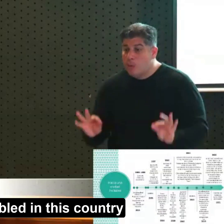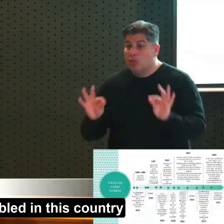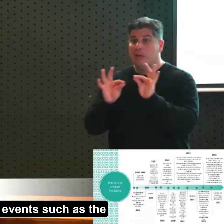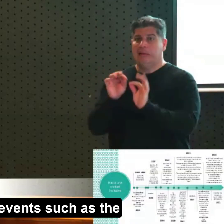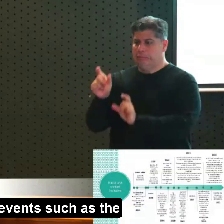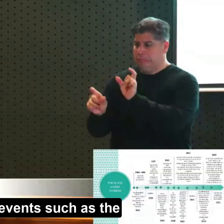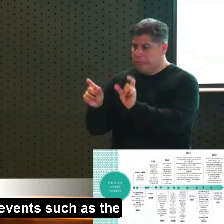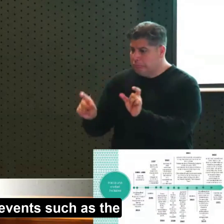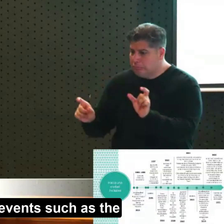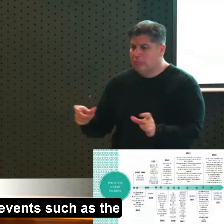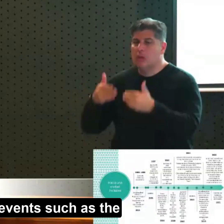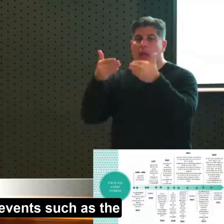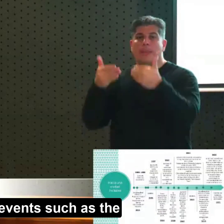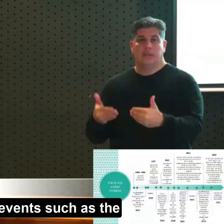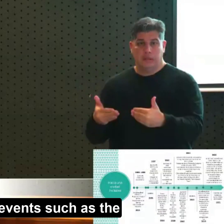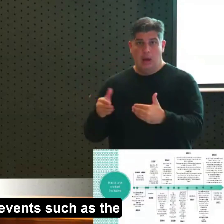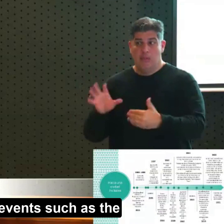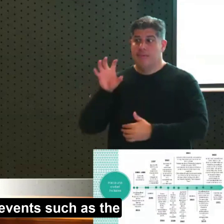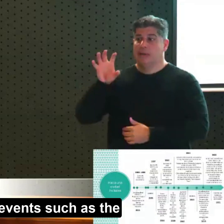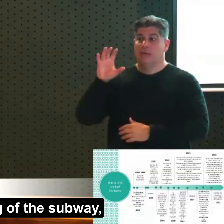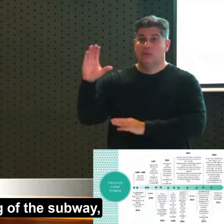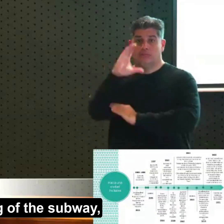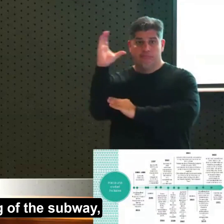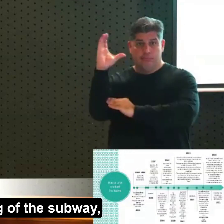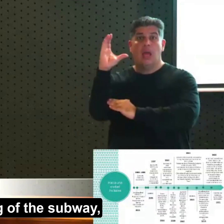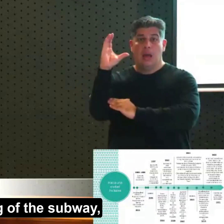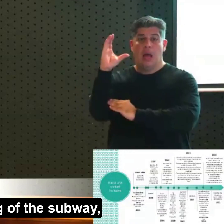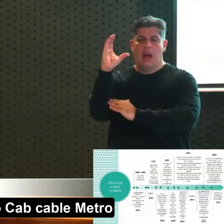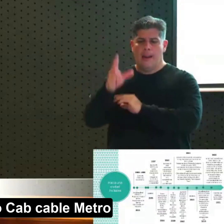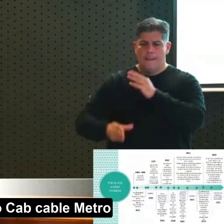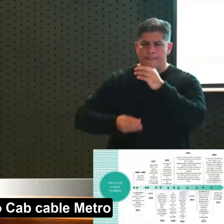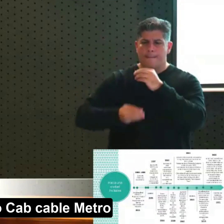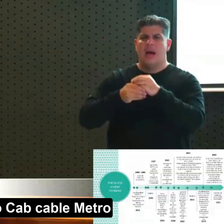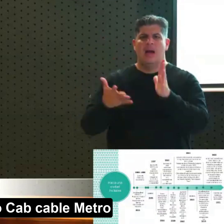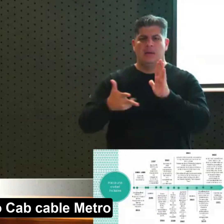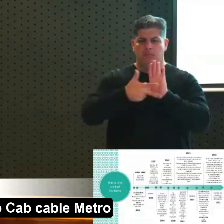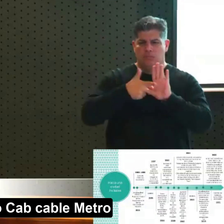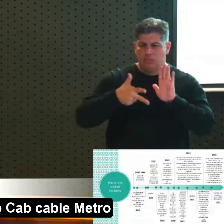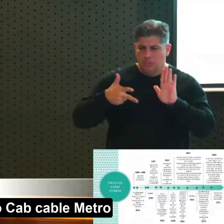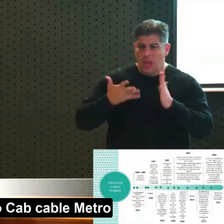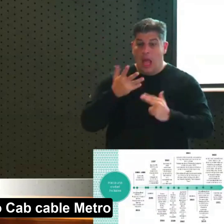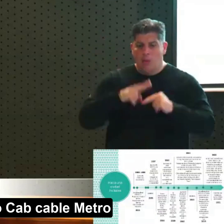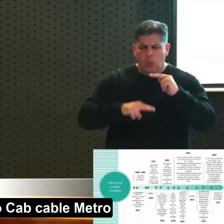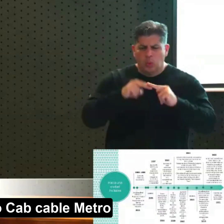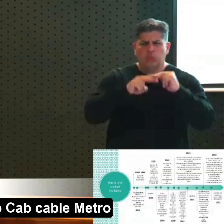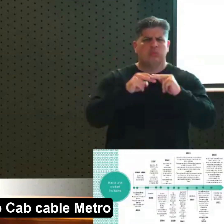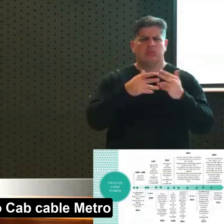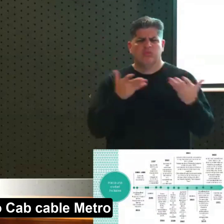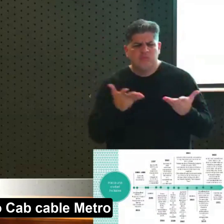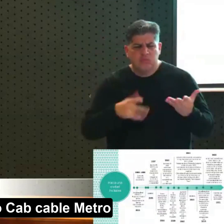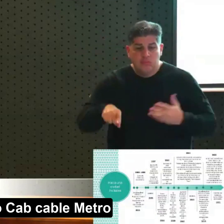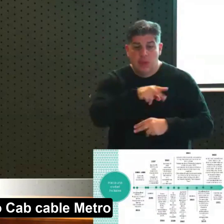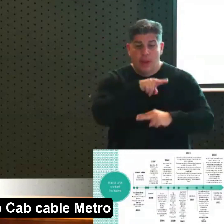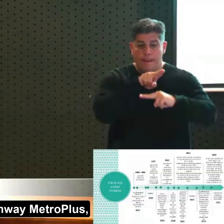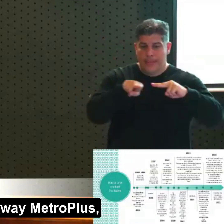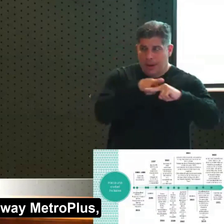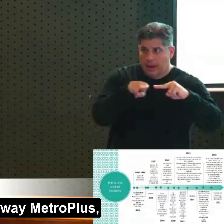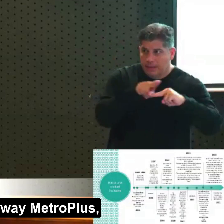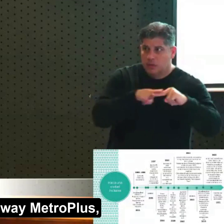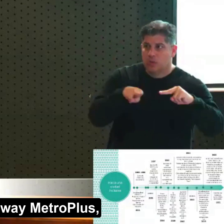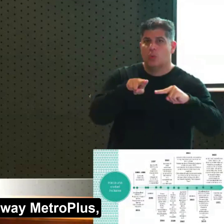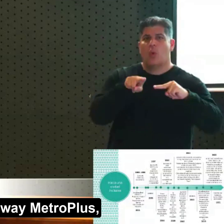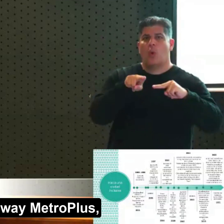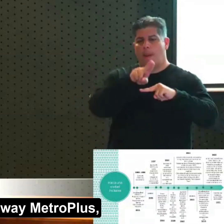country, important events such as the building of the subway, the metro, tramway, cable metro,